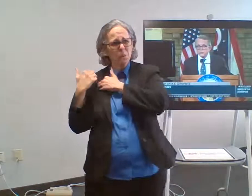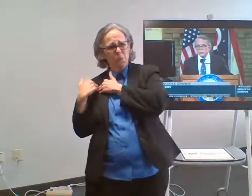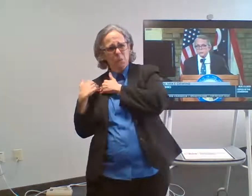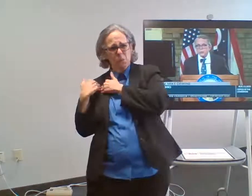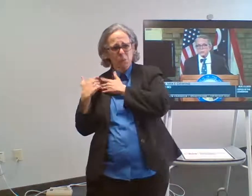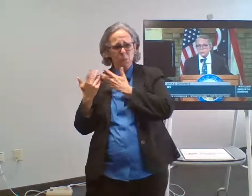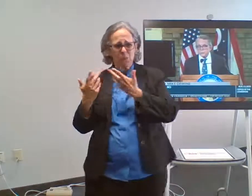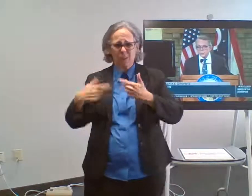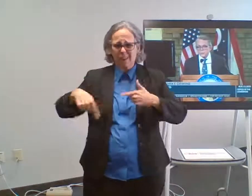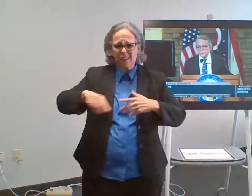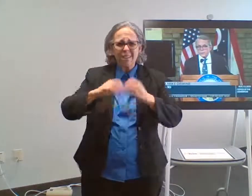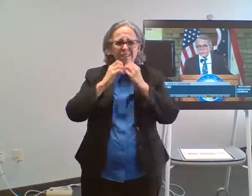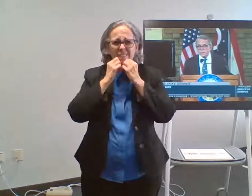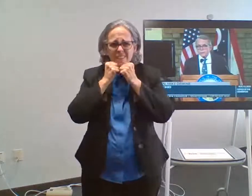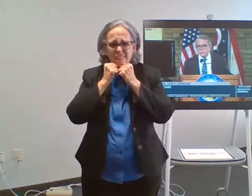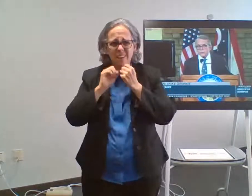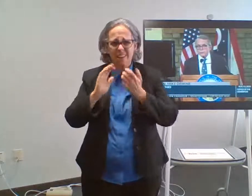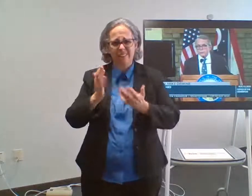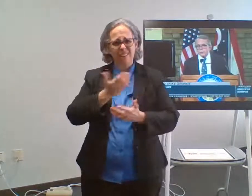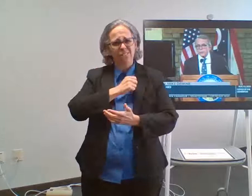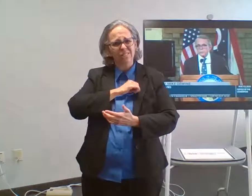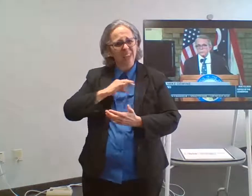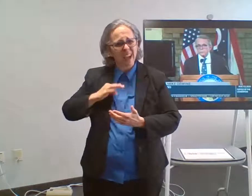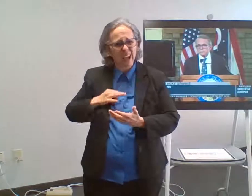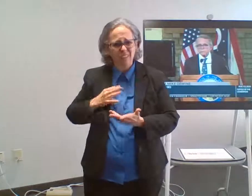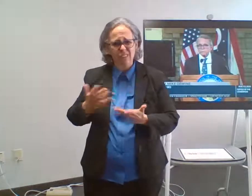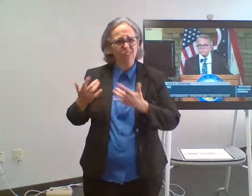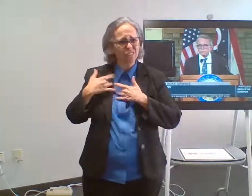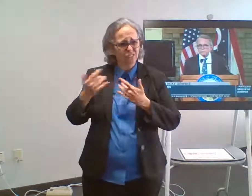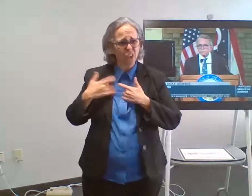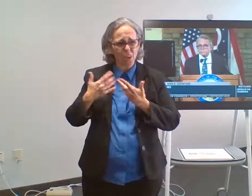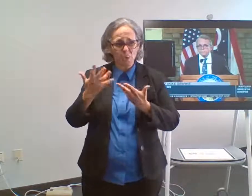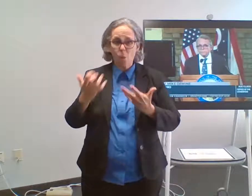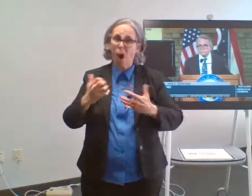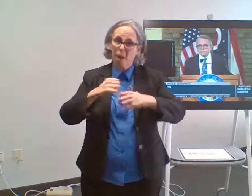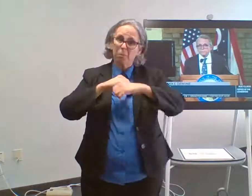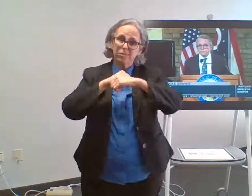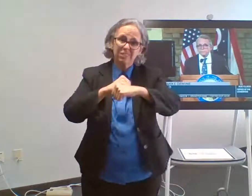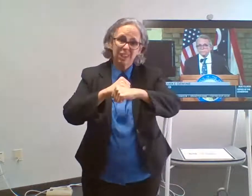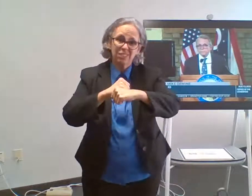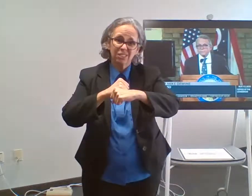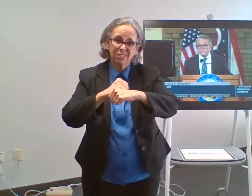the personnel, and they're going to do everything they can to protect them.